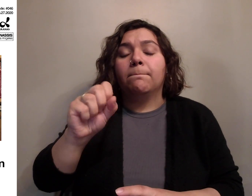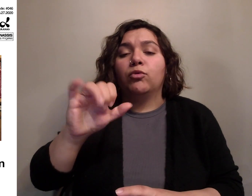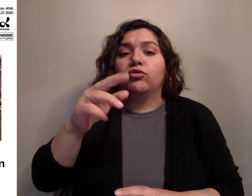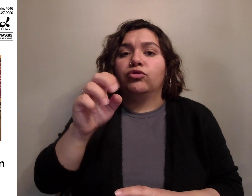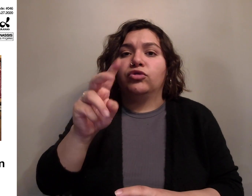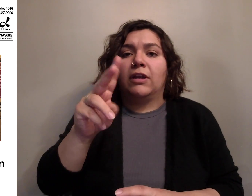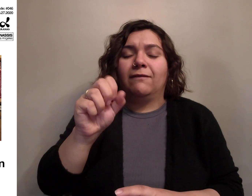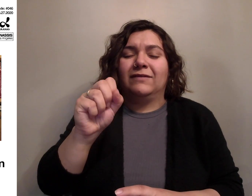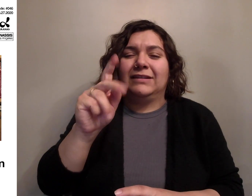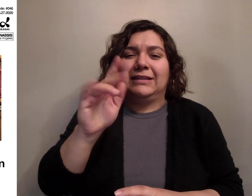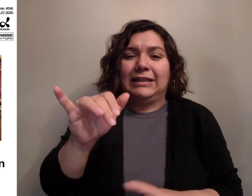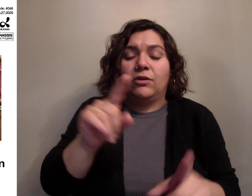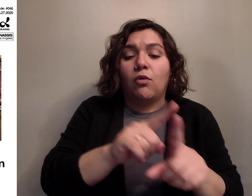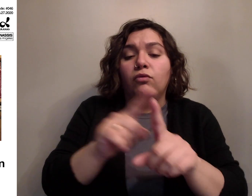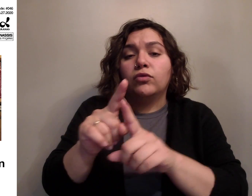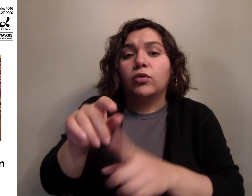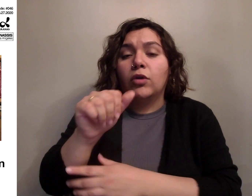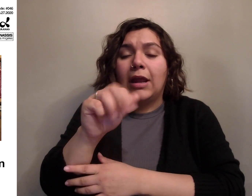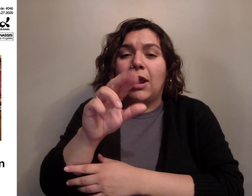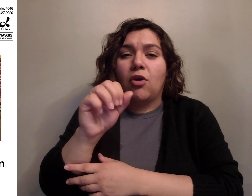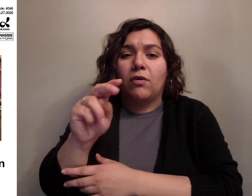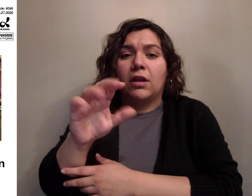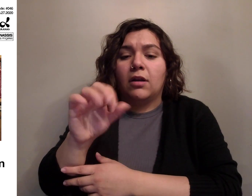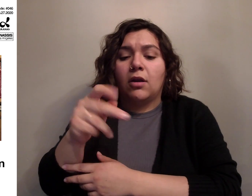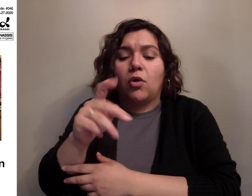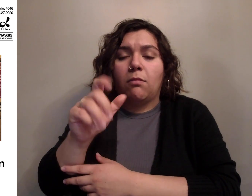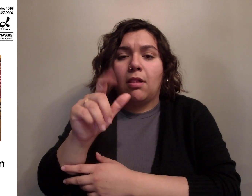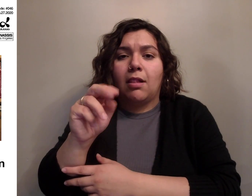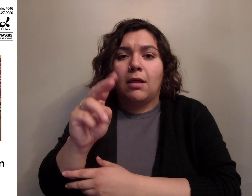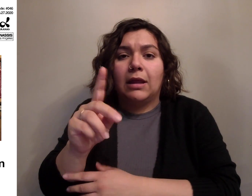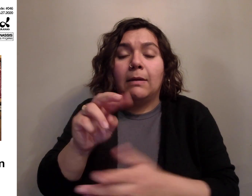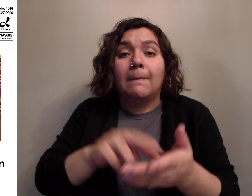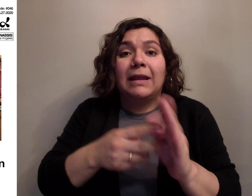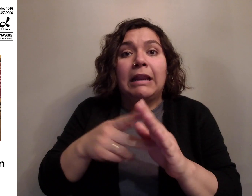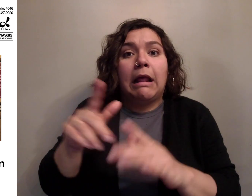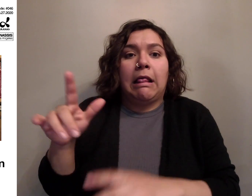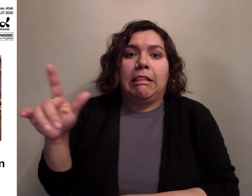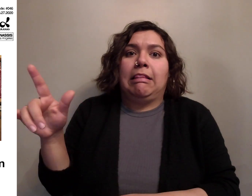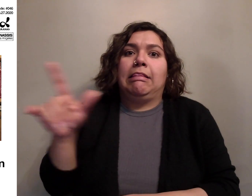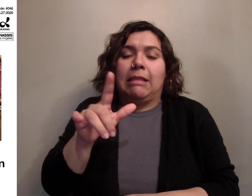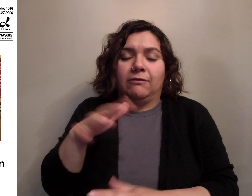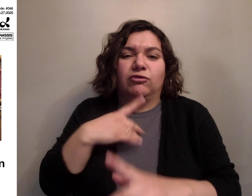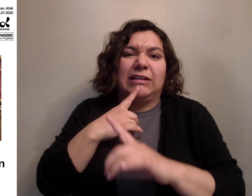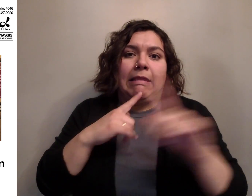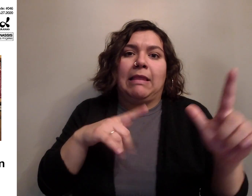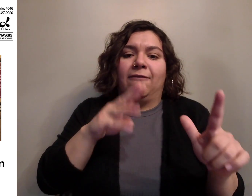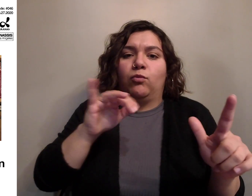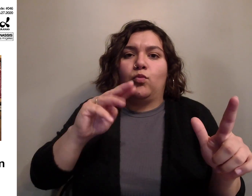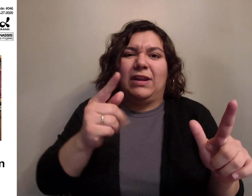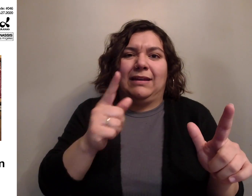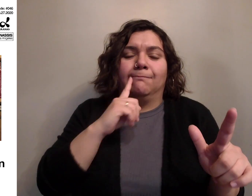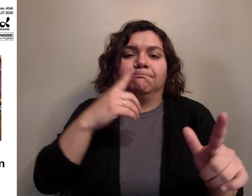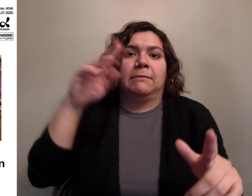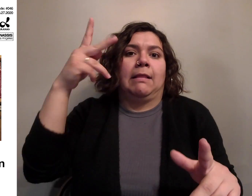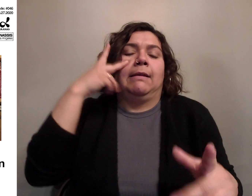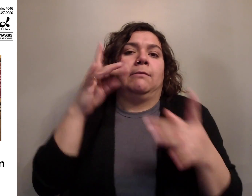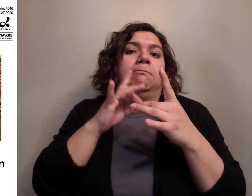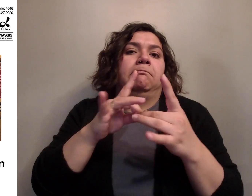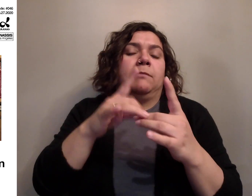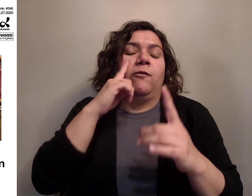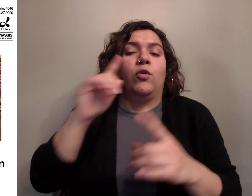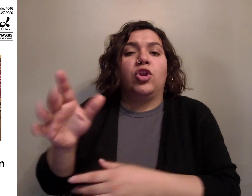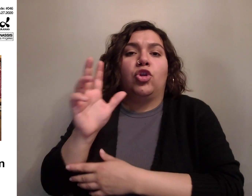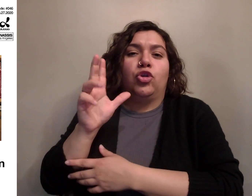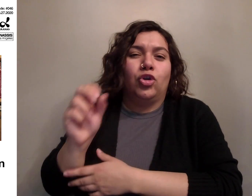Rzewski, together with Aaron Copland, who, of course, had strong left-wing political commitments in the 1930s